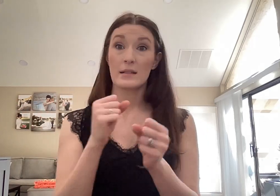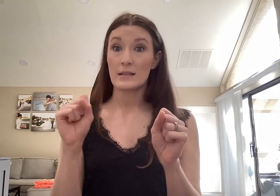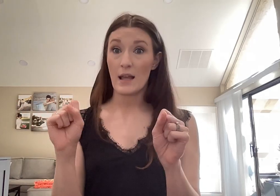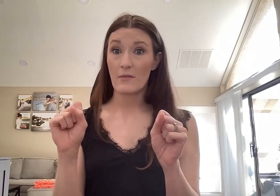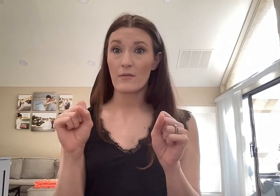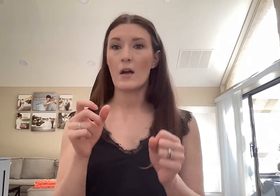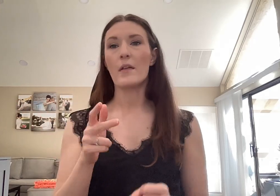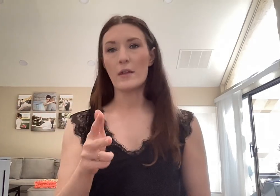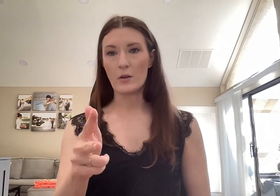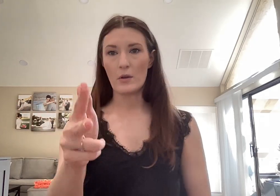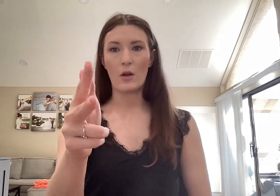safe, and then you can go.